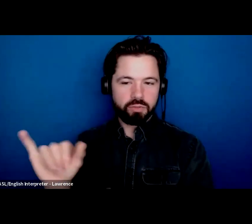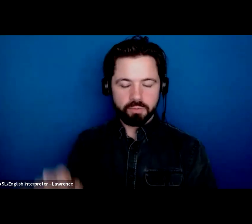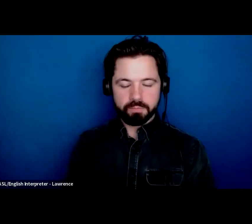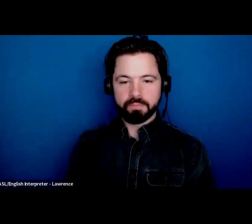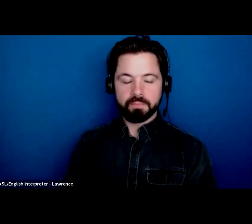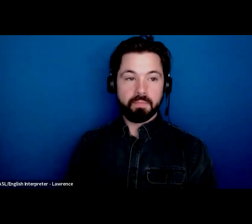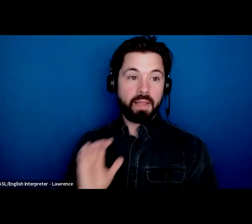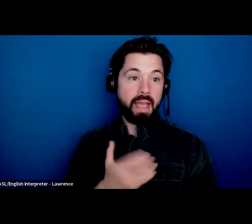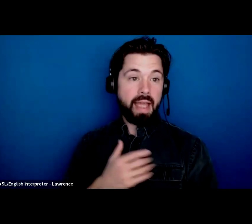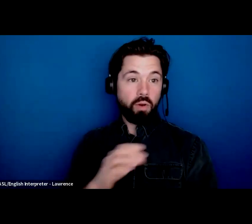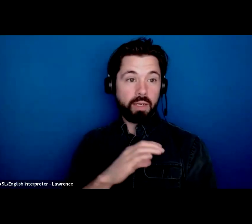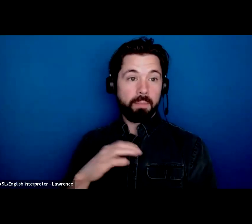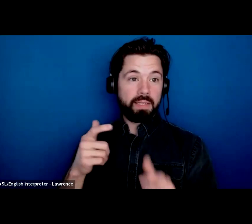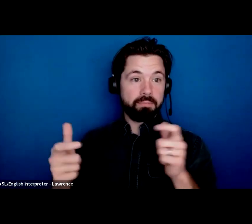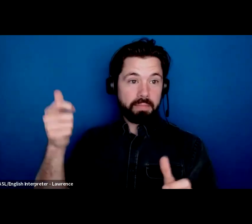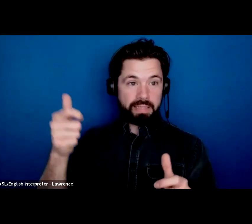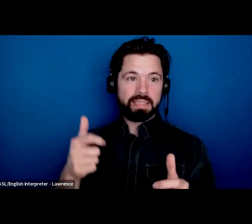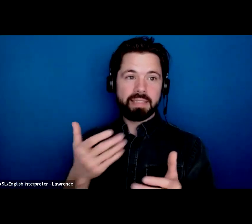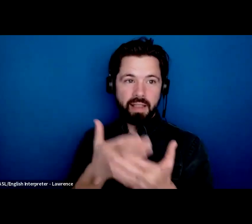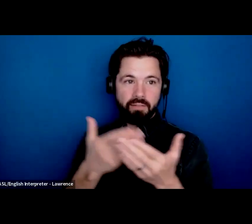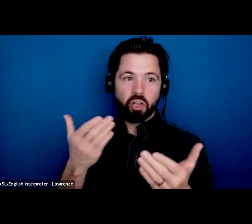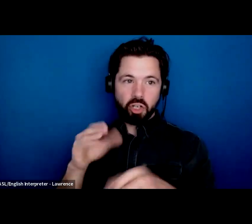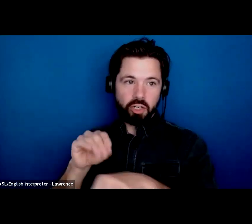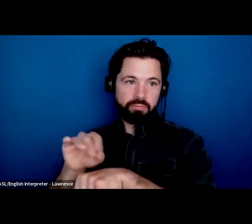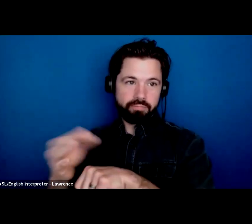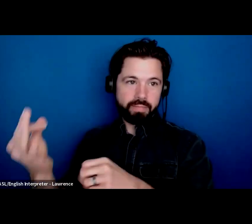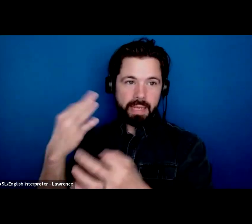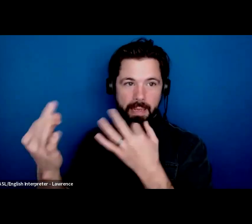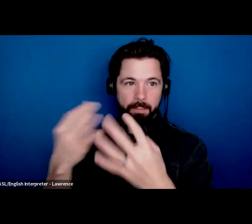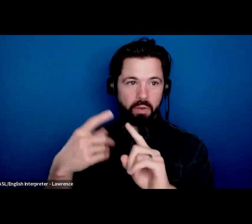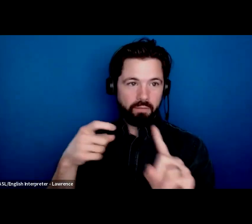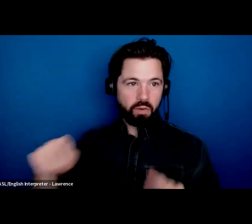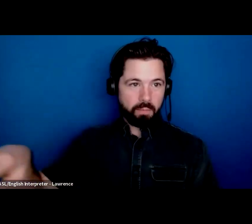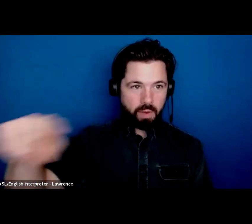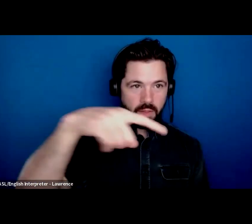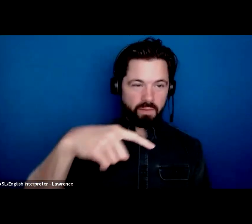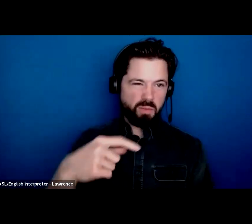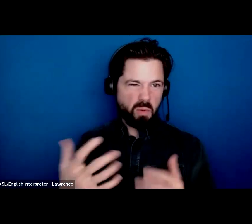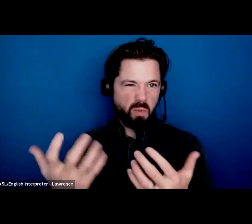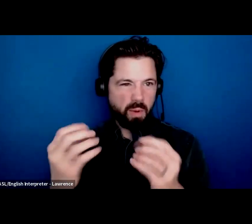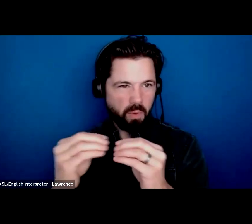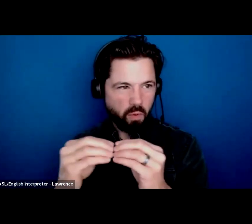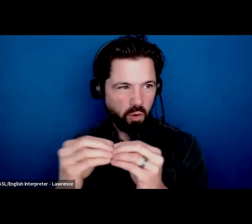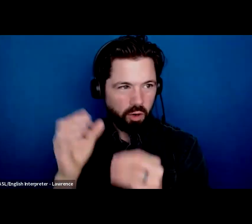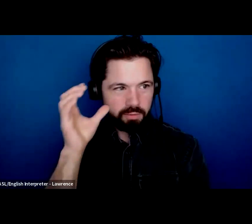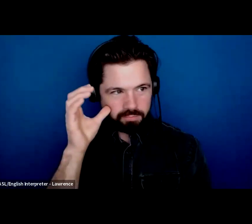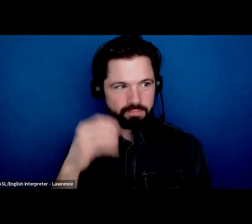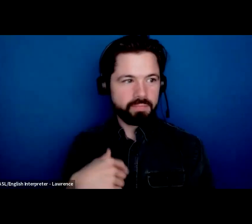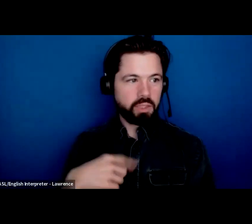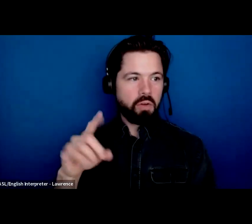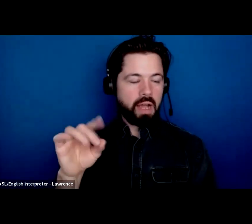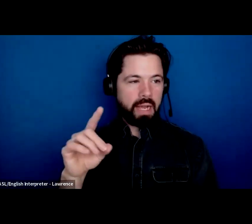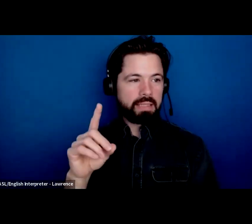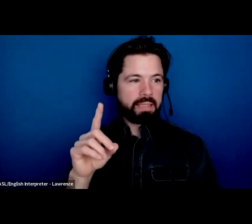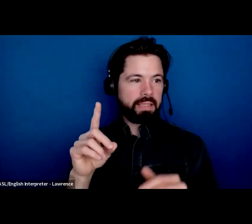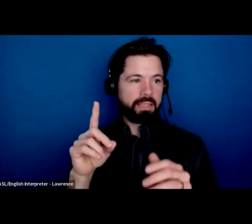we get a lot of really good input, but we'd love some more input from all of you. So I put together really what should